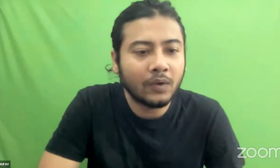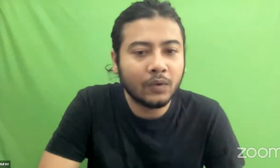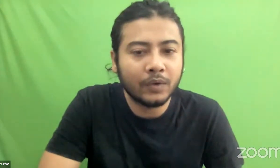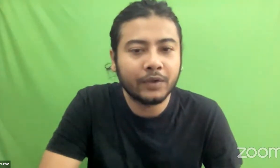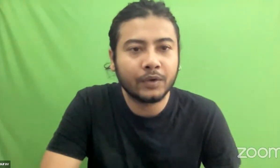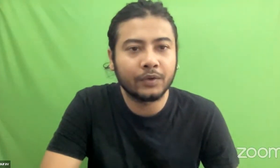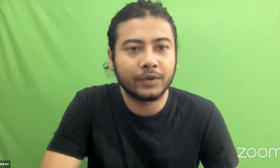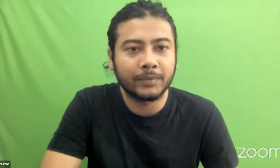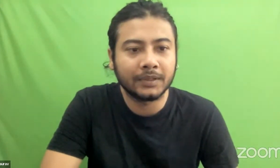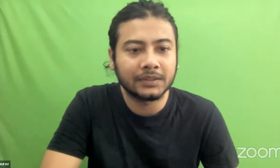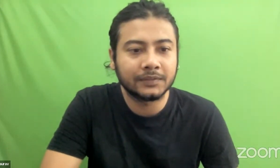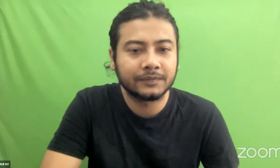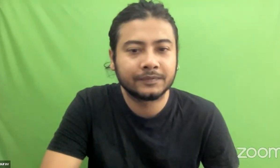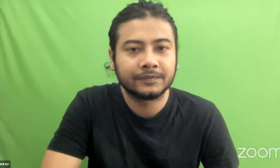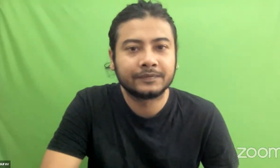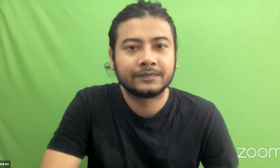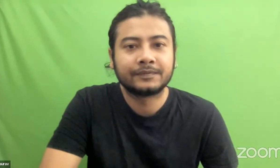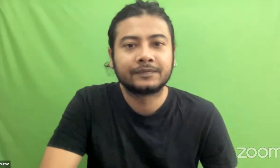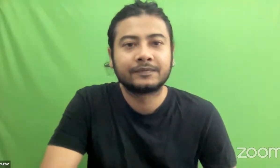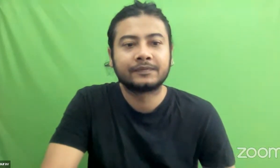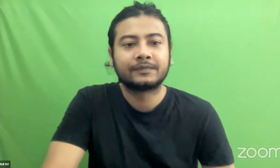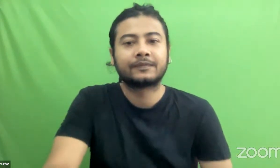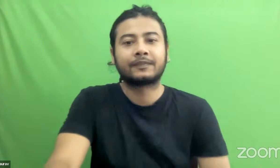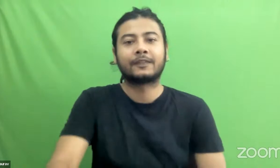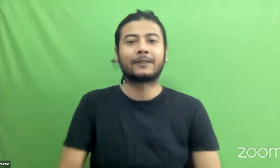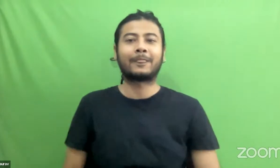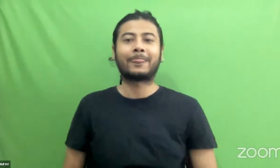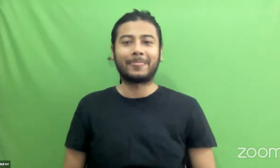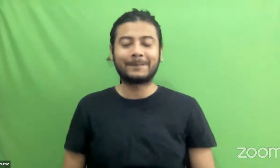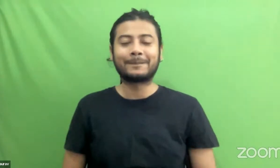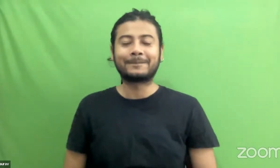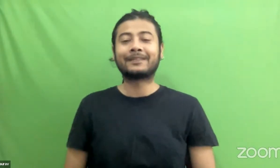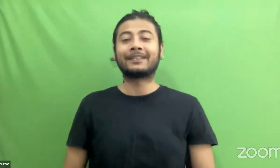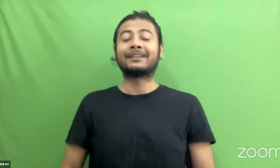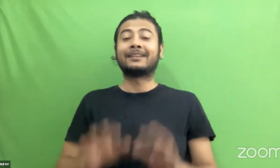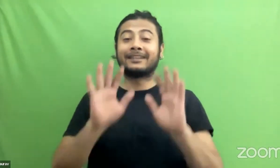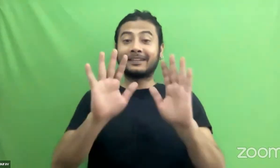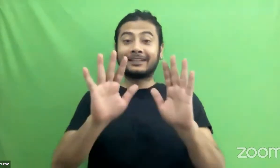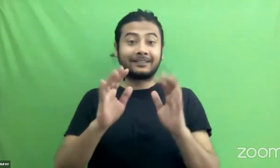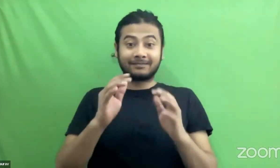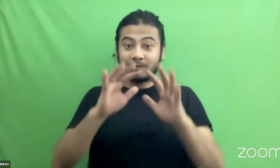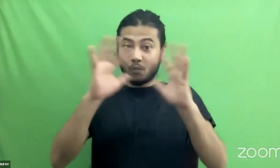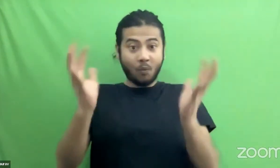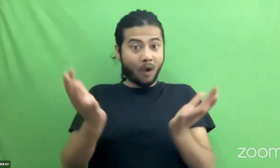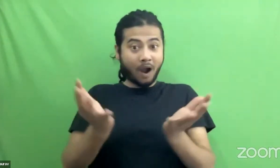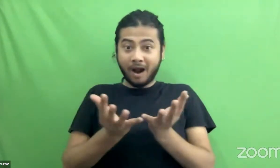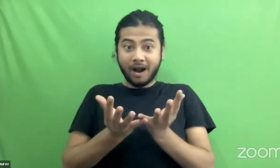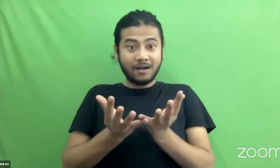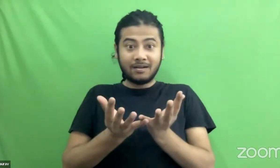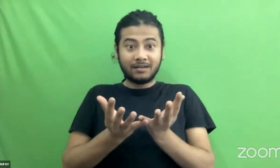Oh, okay, Mataji. See, in spiritual world, there is no male and female.